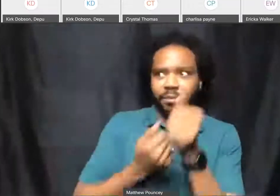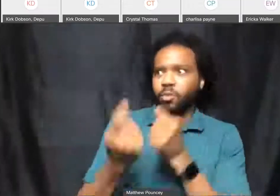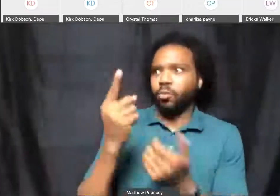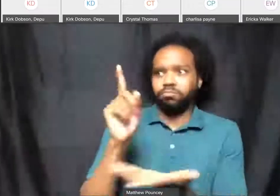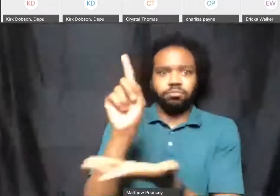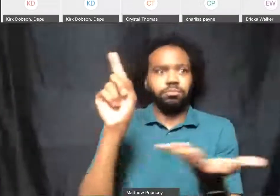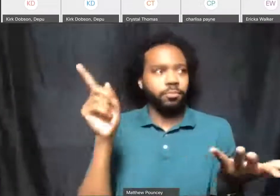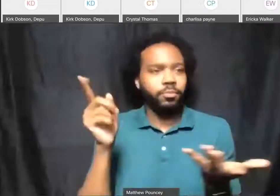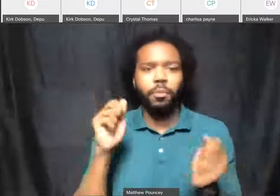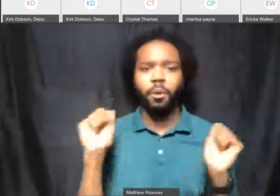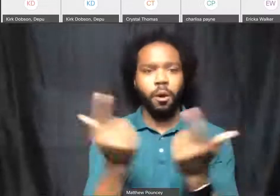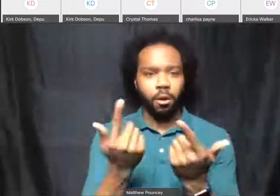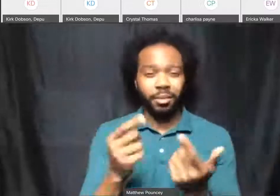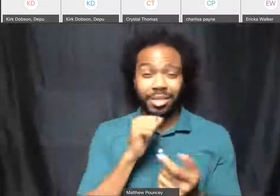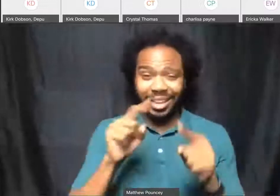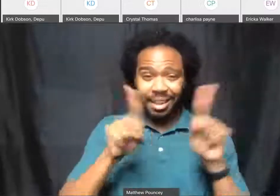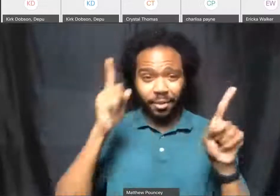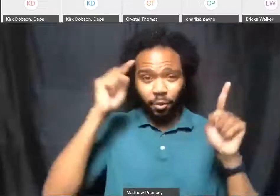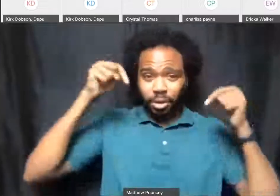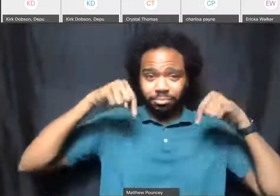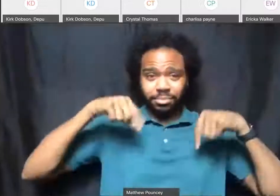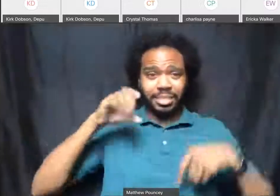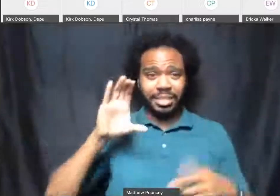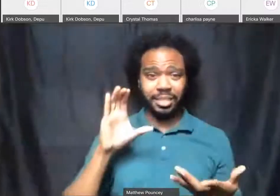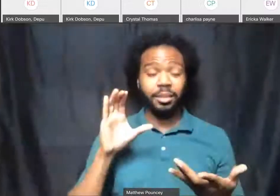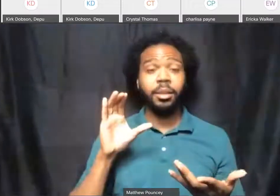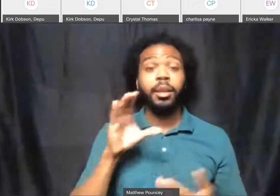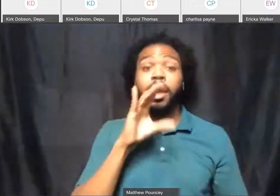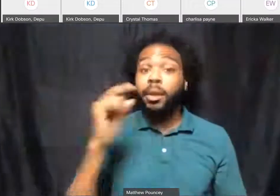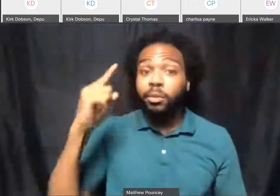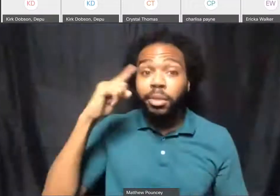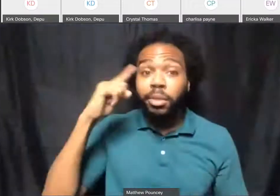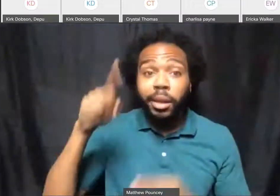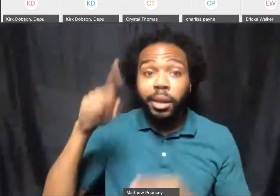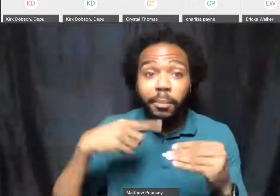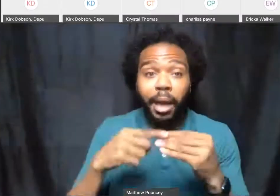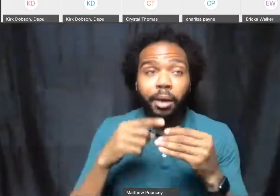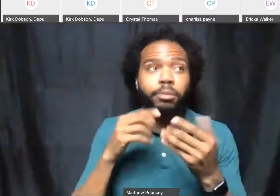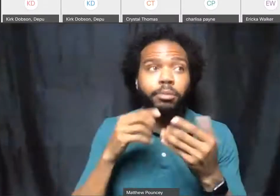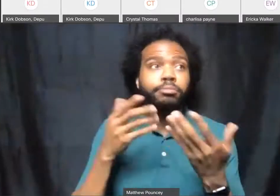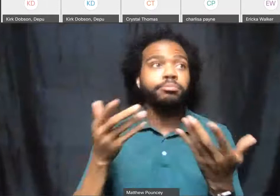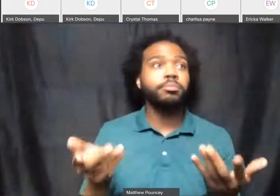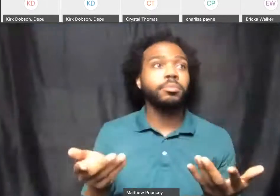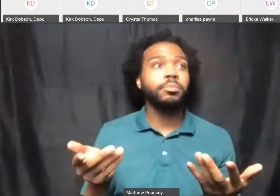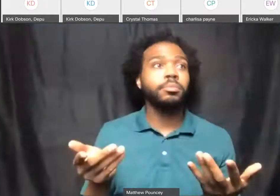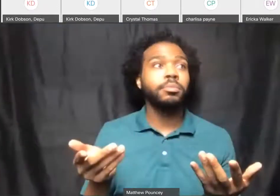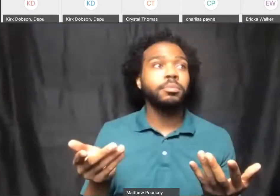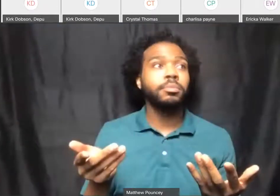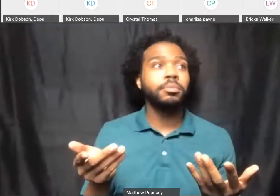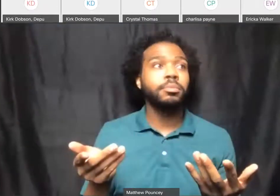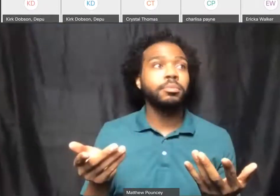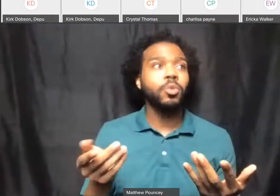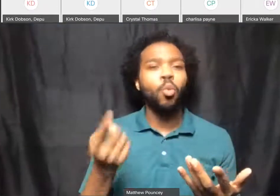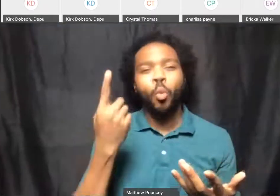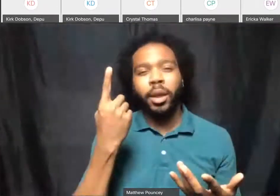it's really no different for us. And then when you think about in terms of, one analogy I have